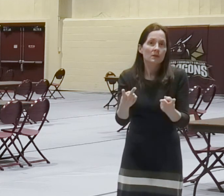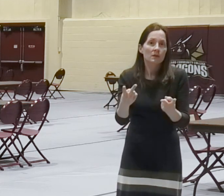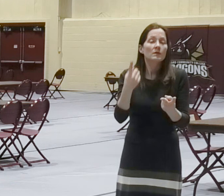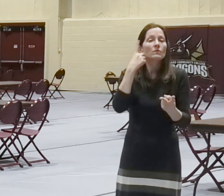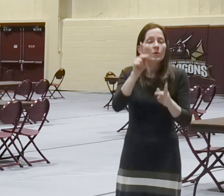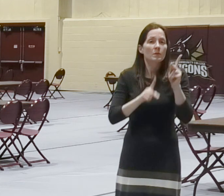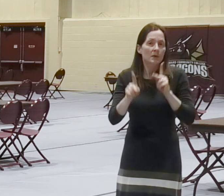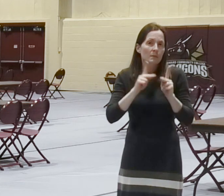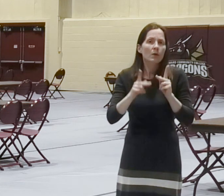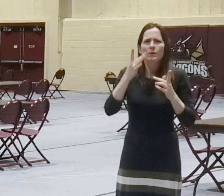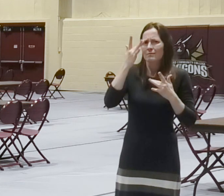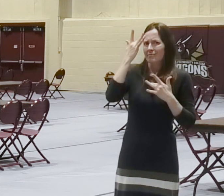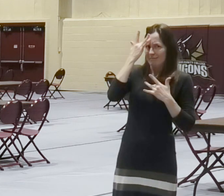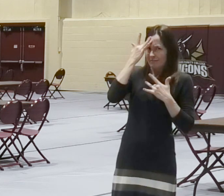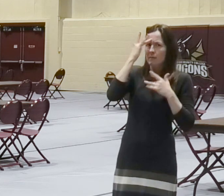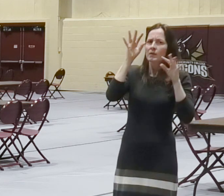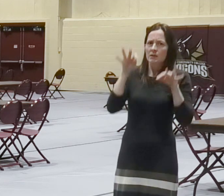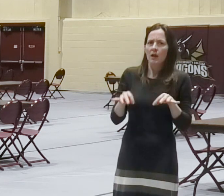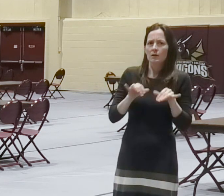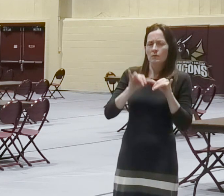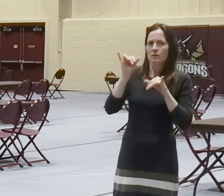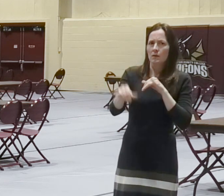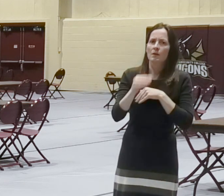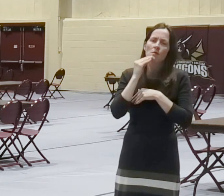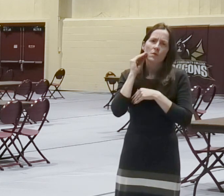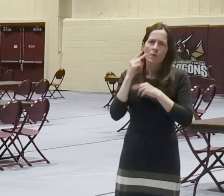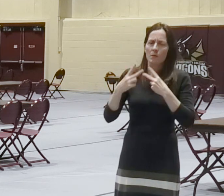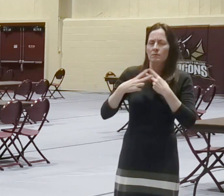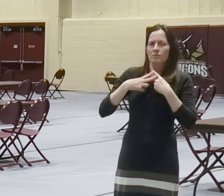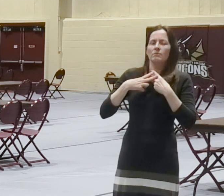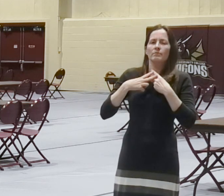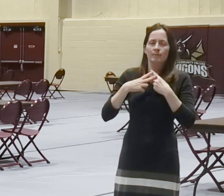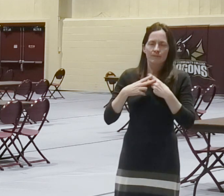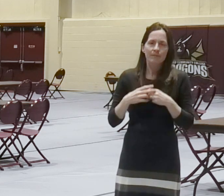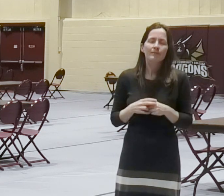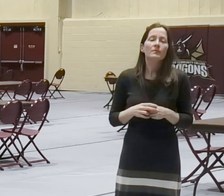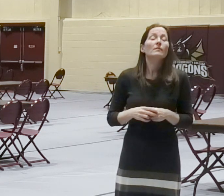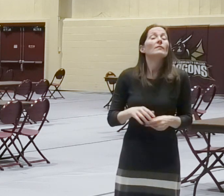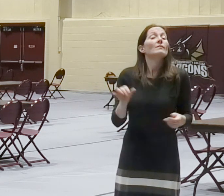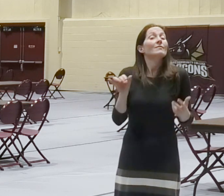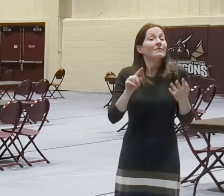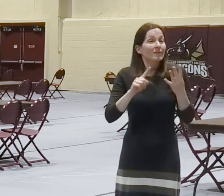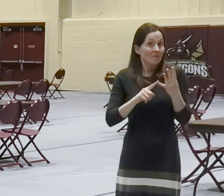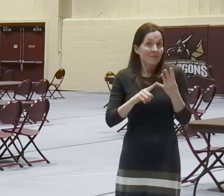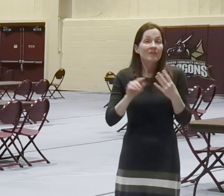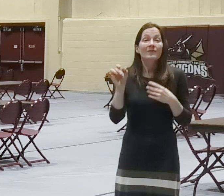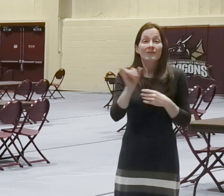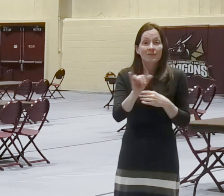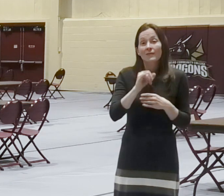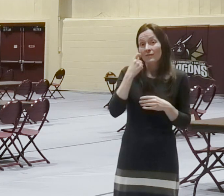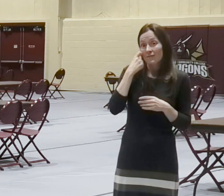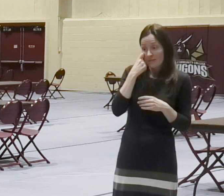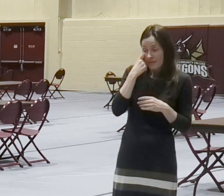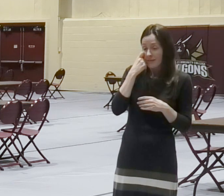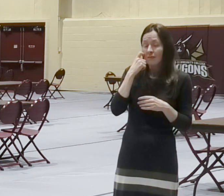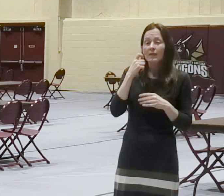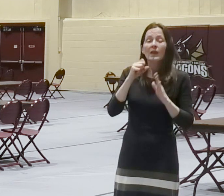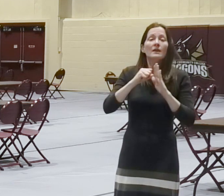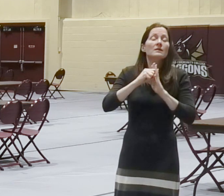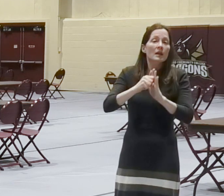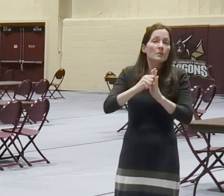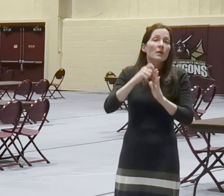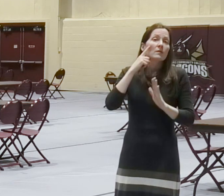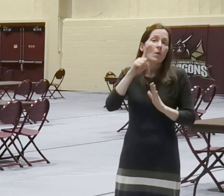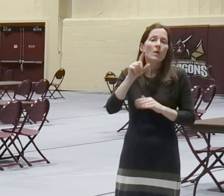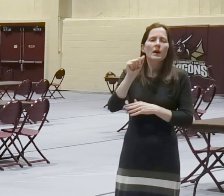convalesce at home, and more recently, the sample collection for the public safety personnel antibody testing